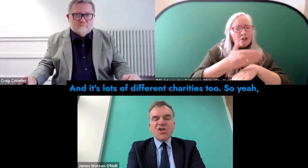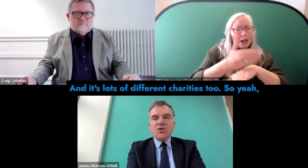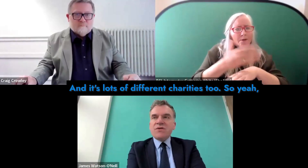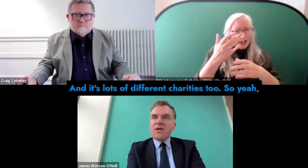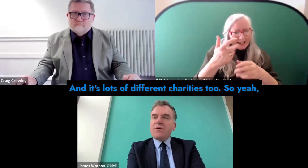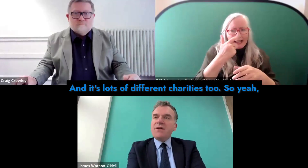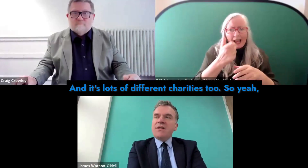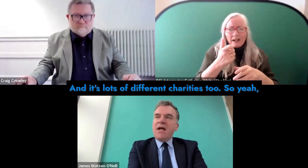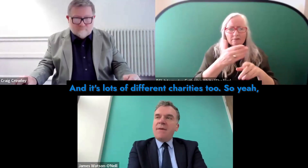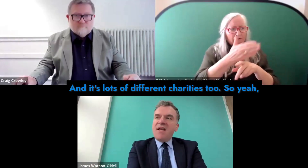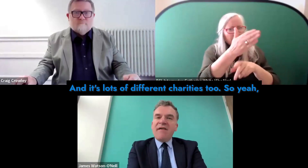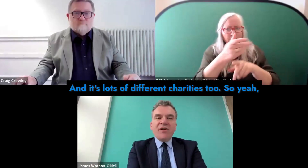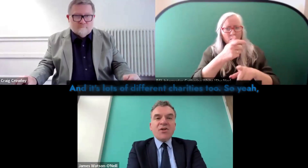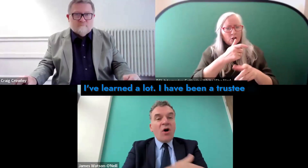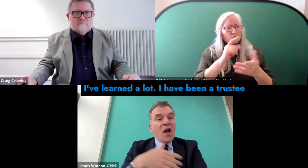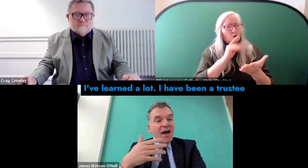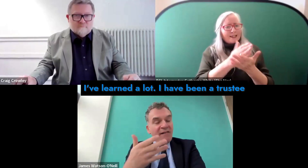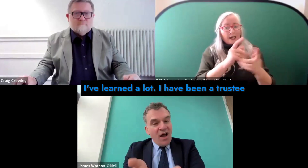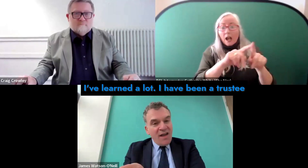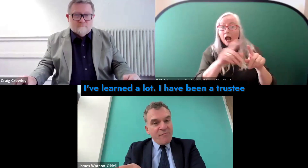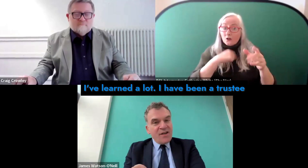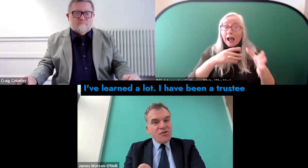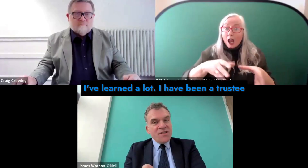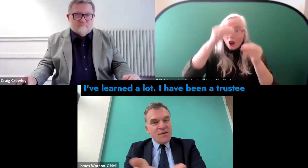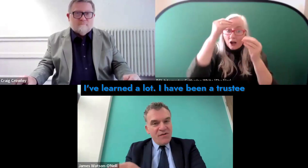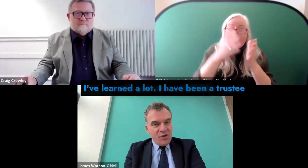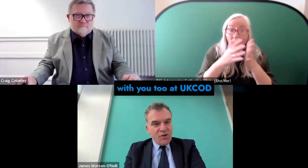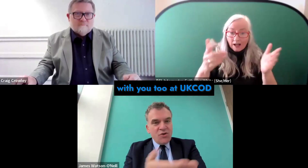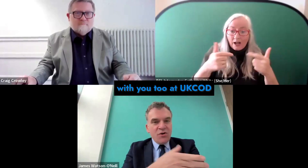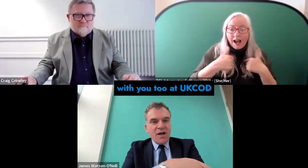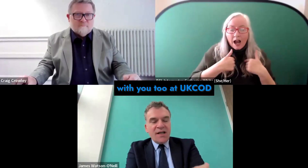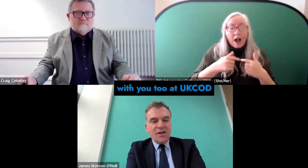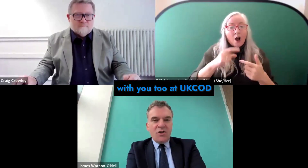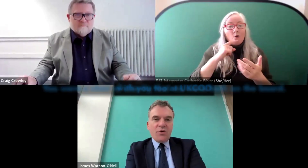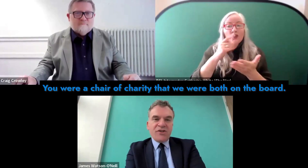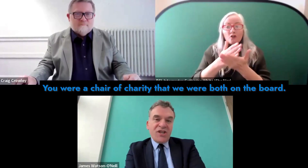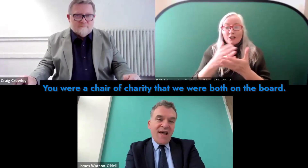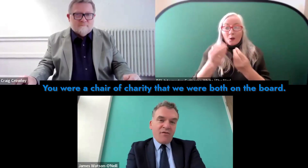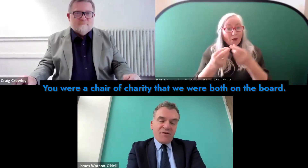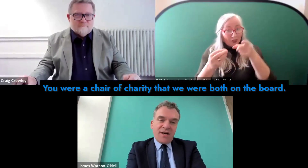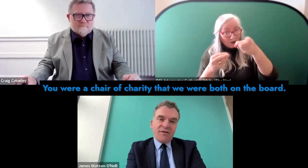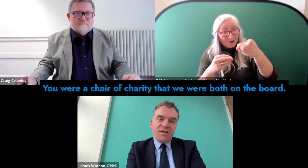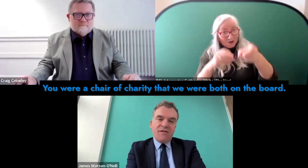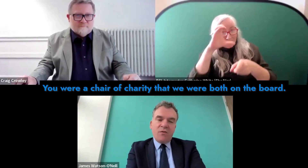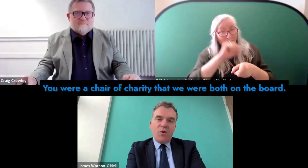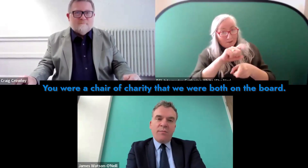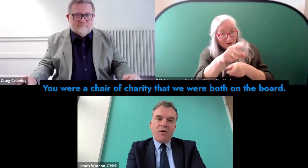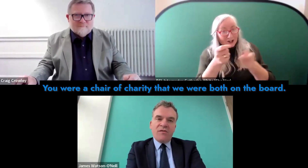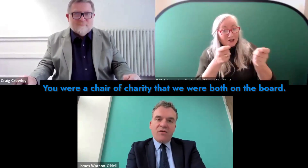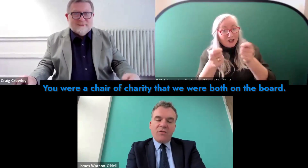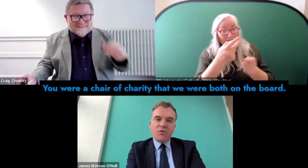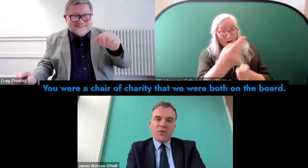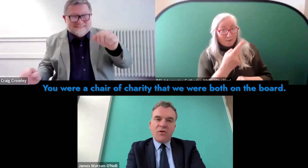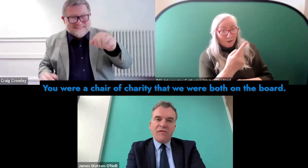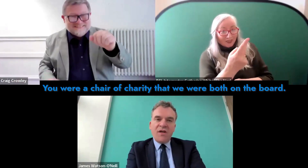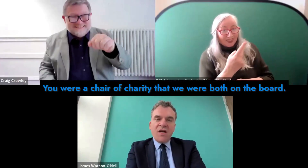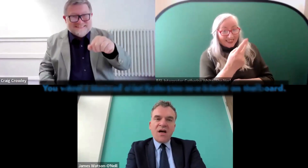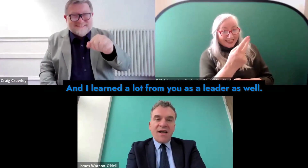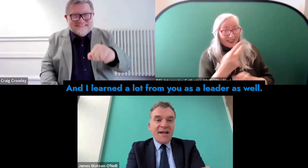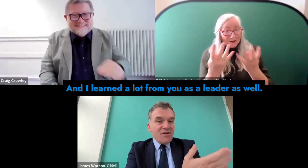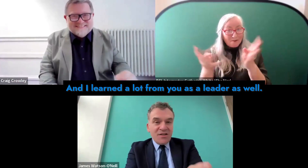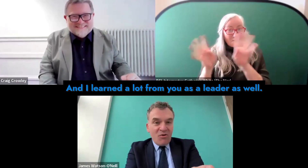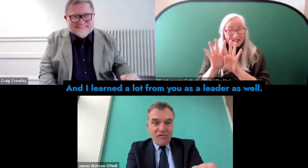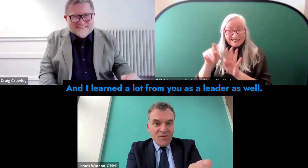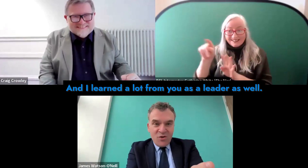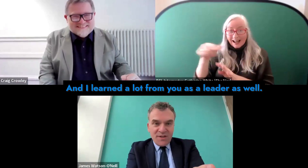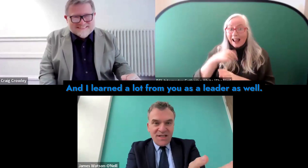of different charities too. So yeah, I've learned a lot. I have been a trustee with you too, Crowley. You were a chair of charity that we were both on the board of.